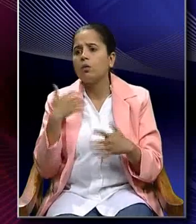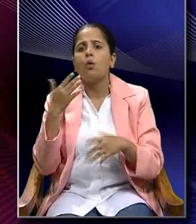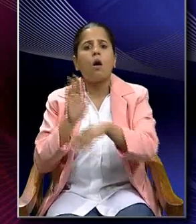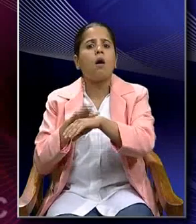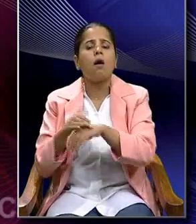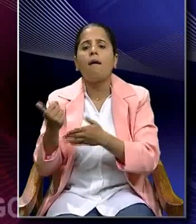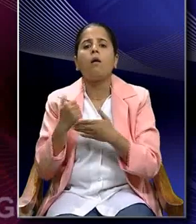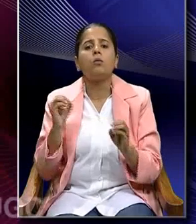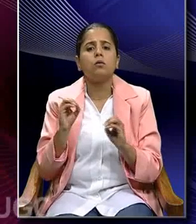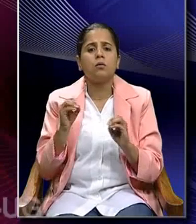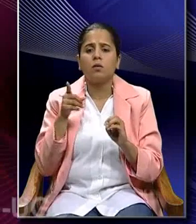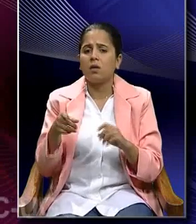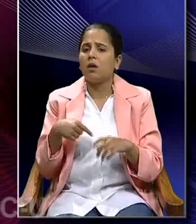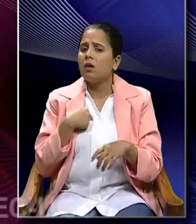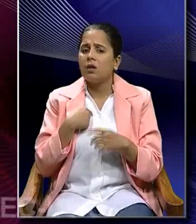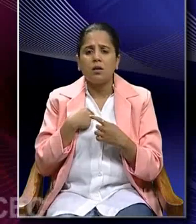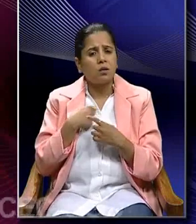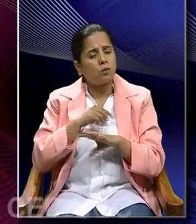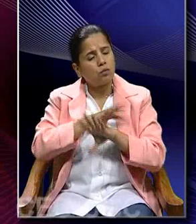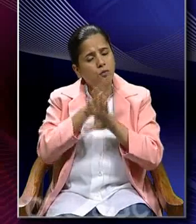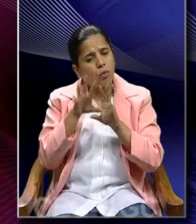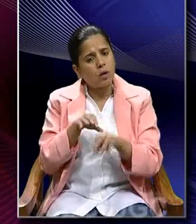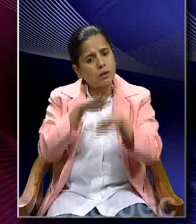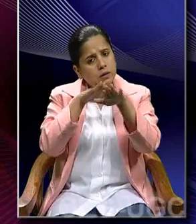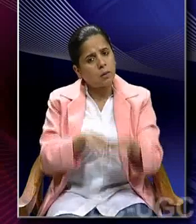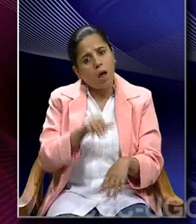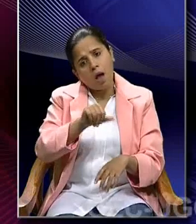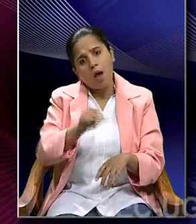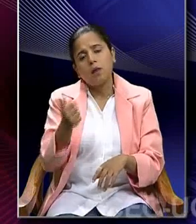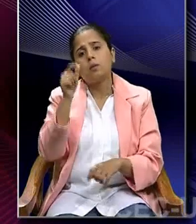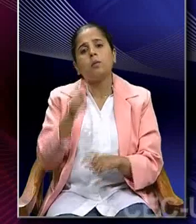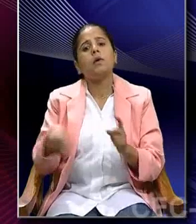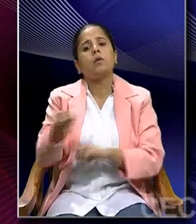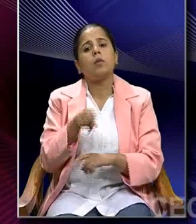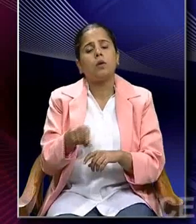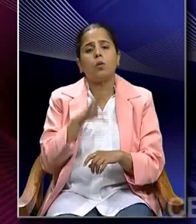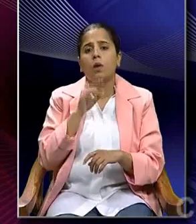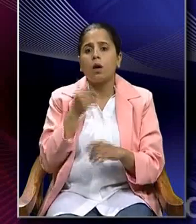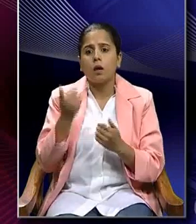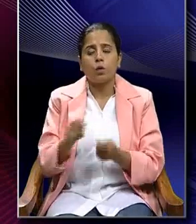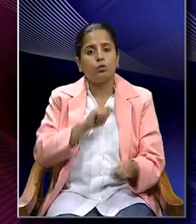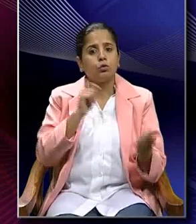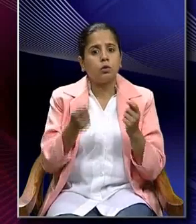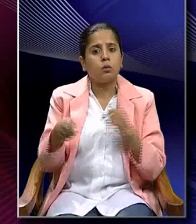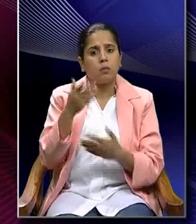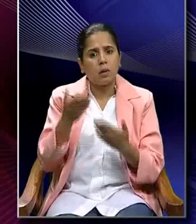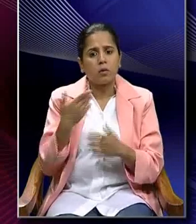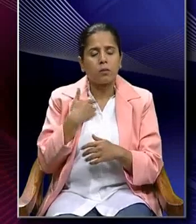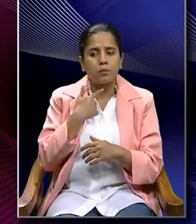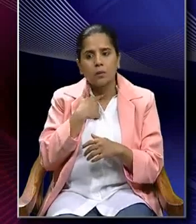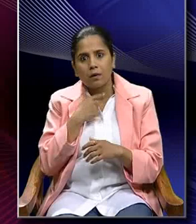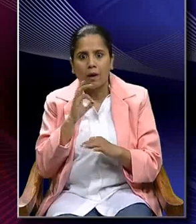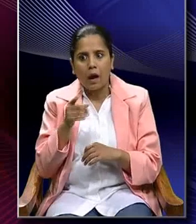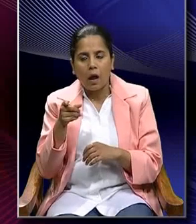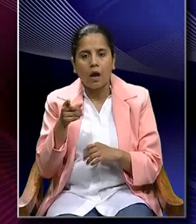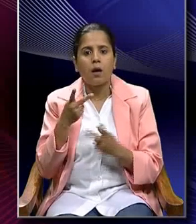are completely dependent on others, and in such a situation, the reformer says they may be tempted and then may become